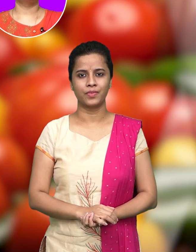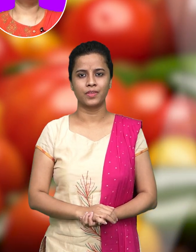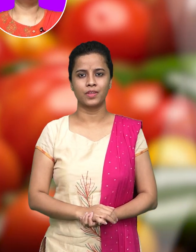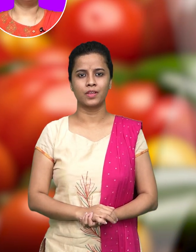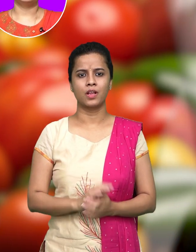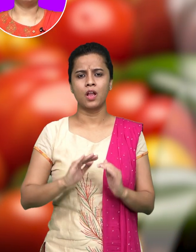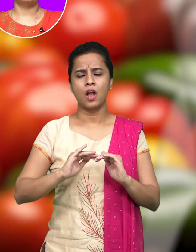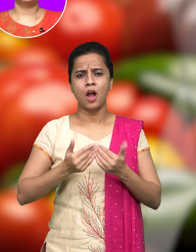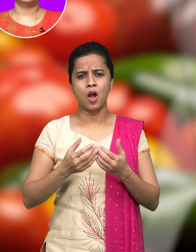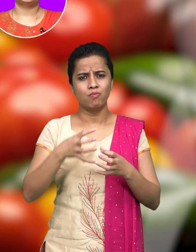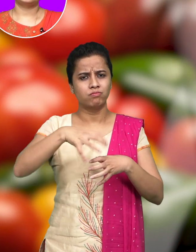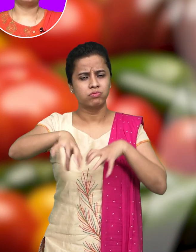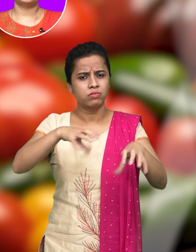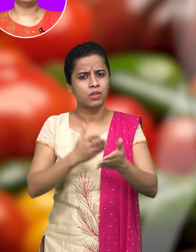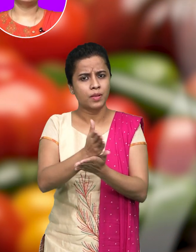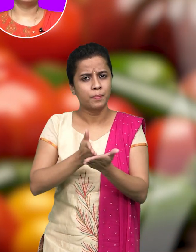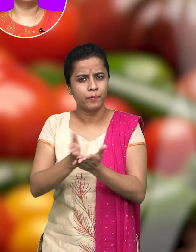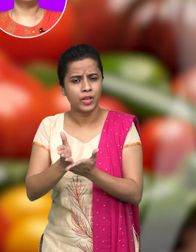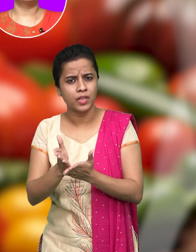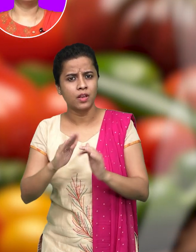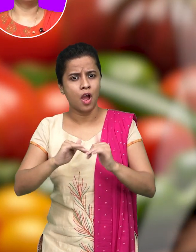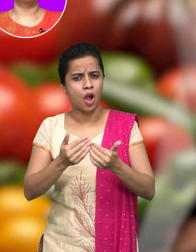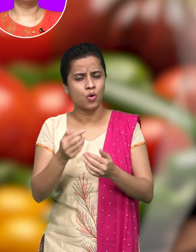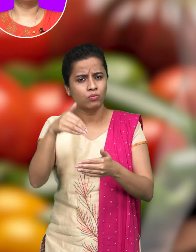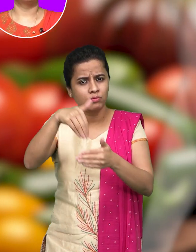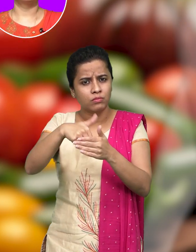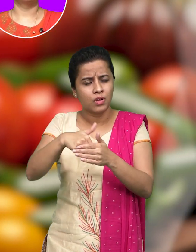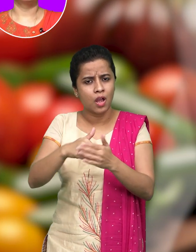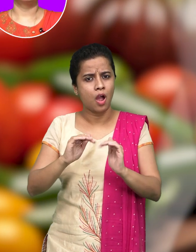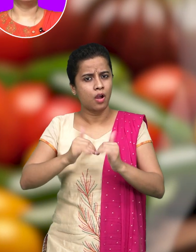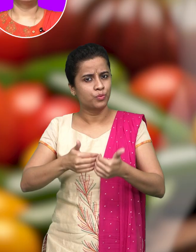How does this decomposition take place?